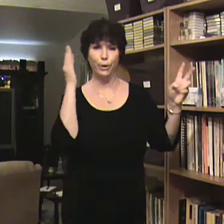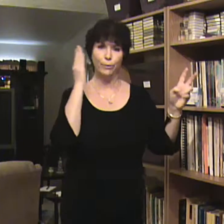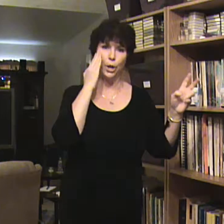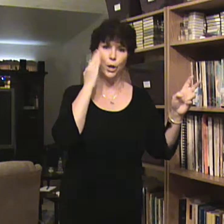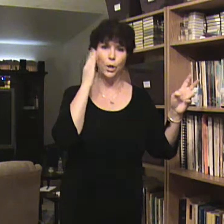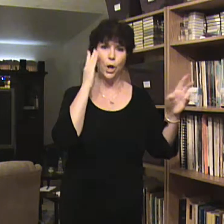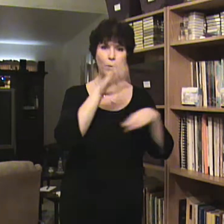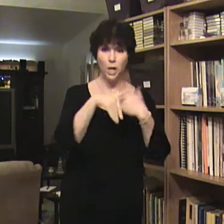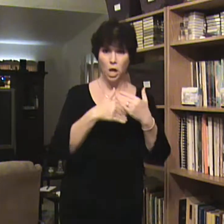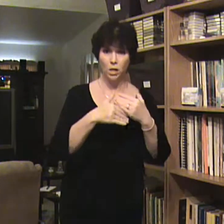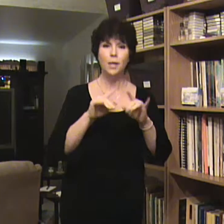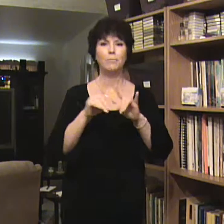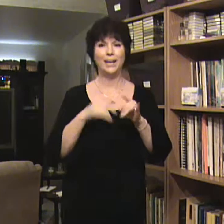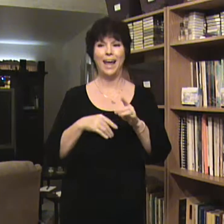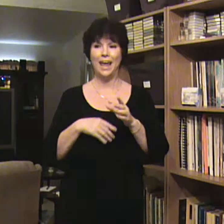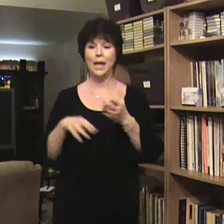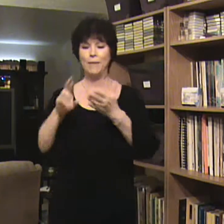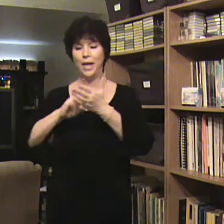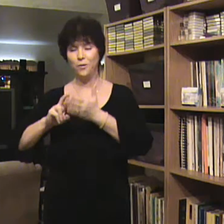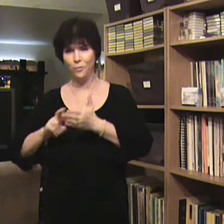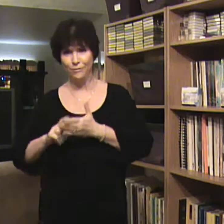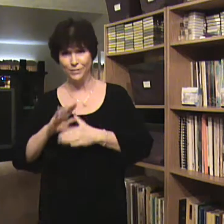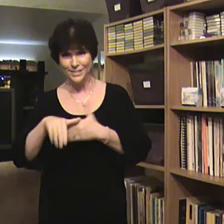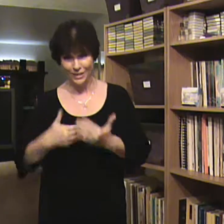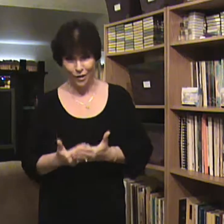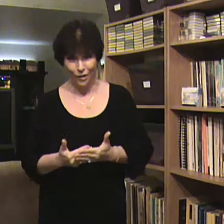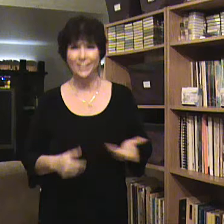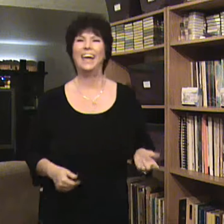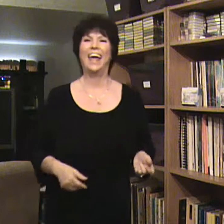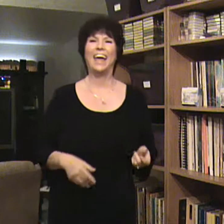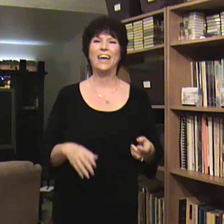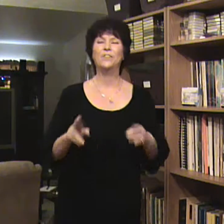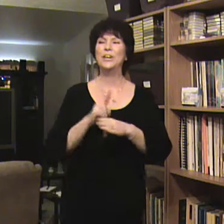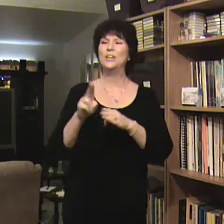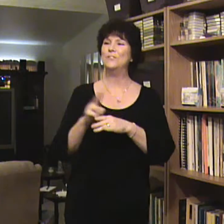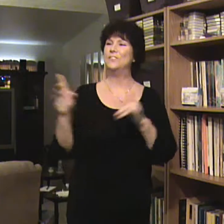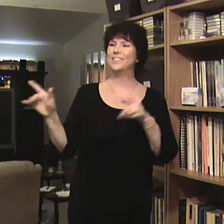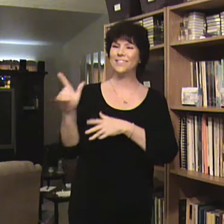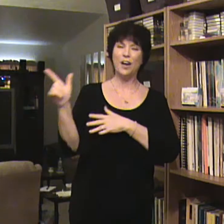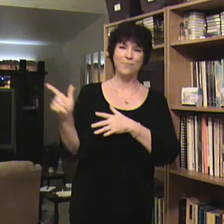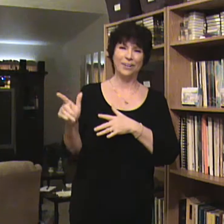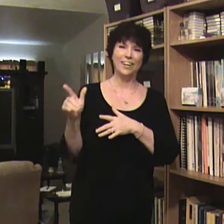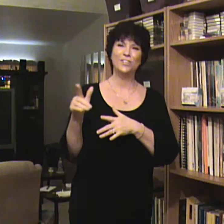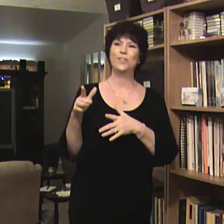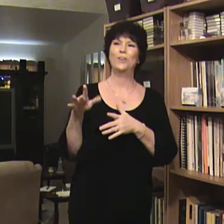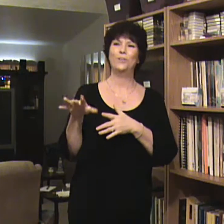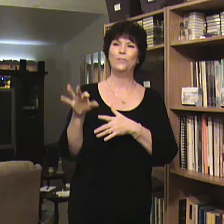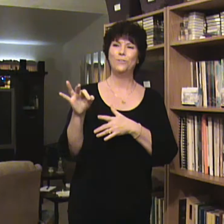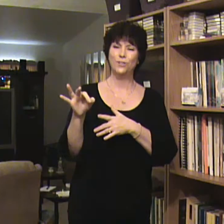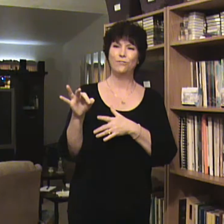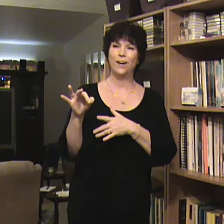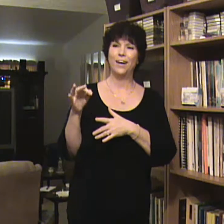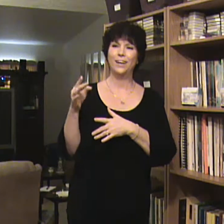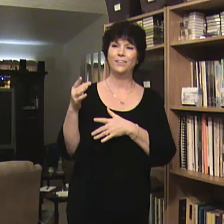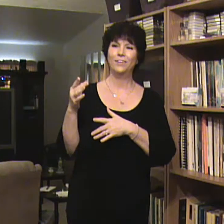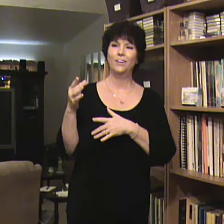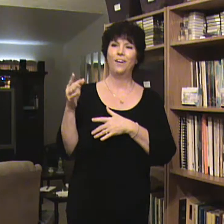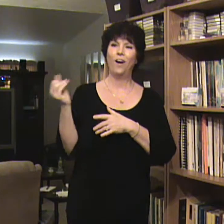quote-unquote know-it-all, but I am a reference-it-all. And we use this library to find all